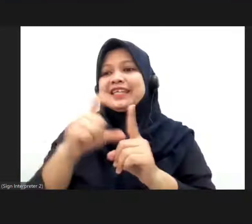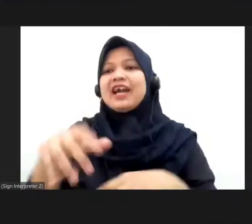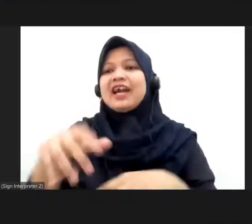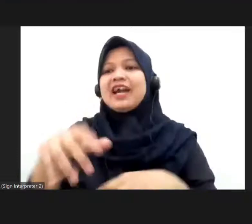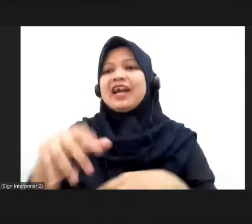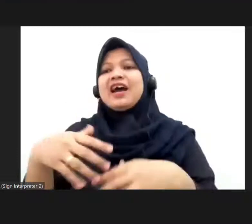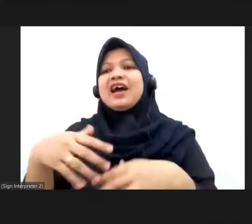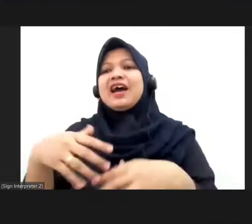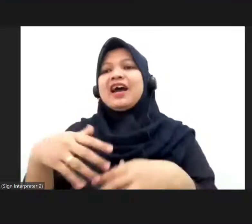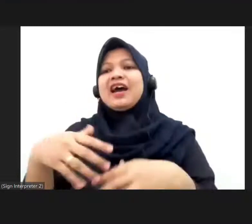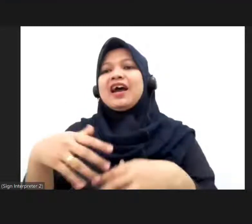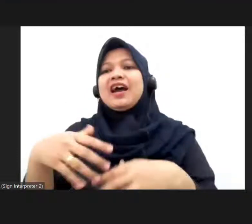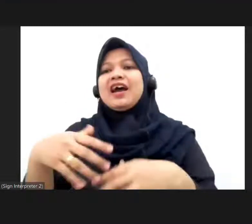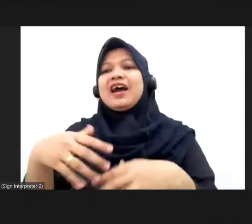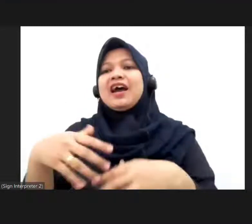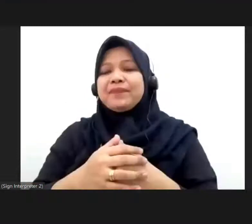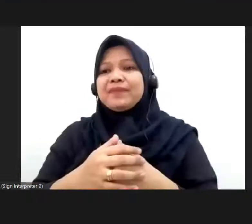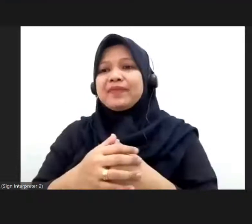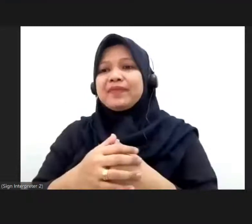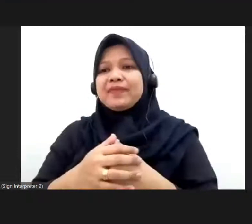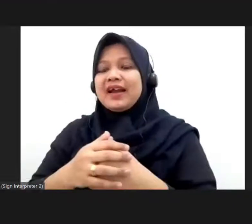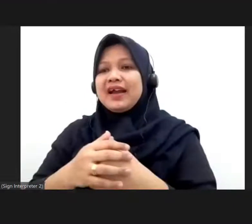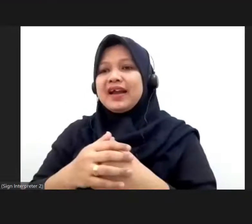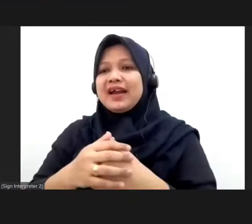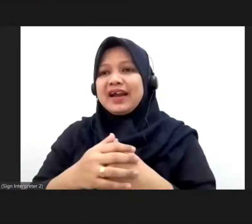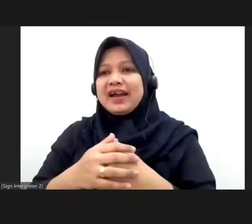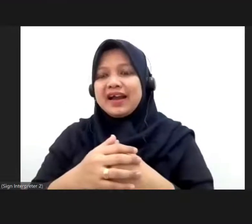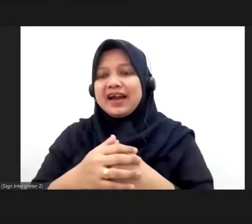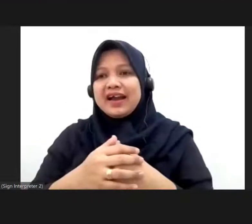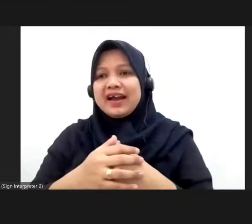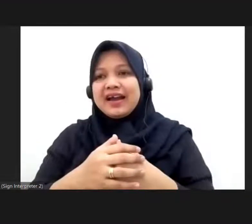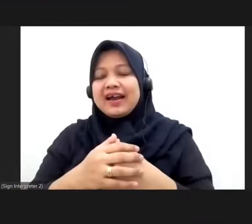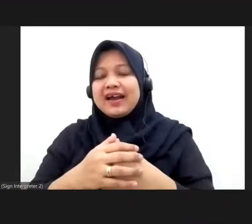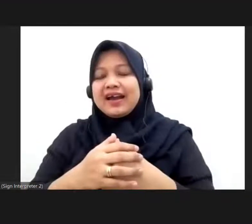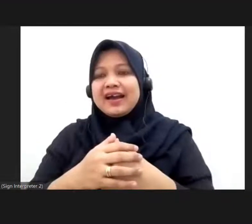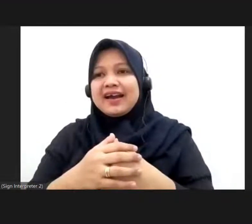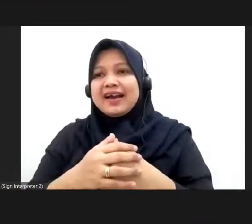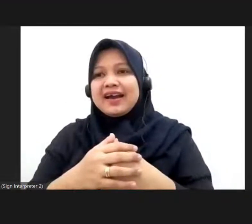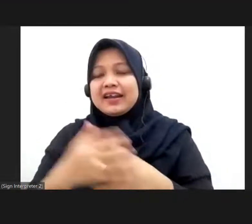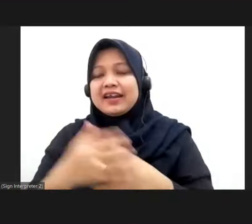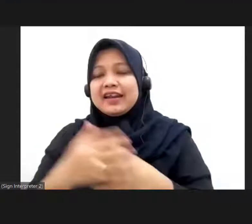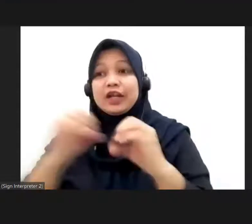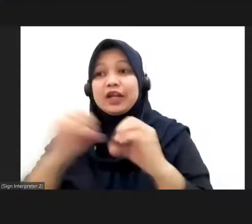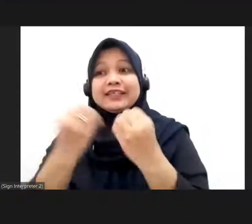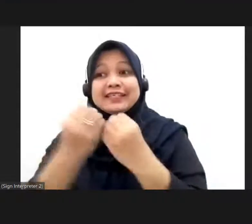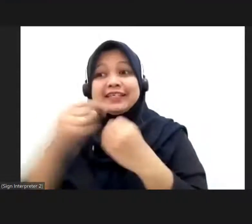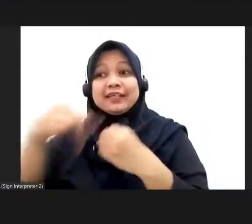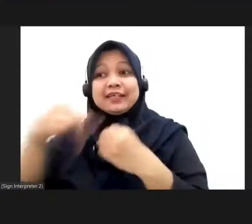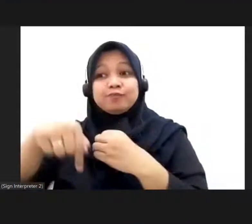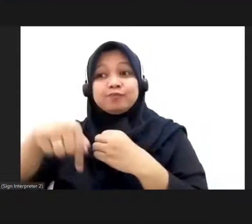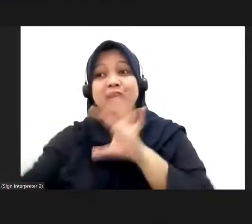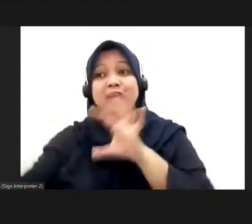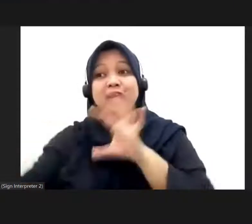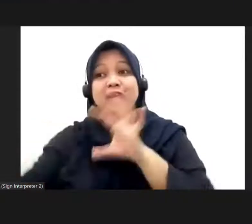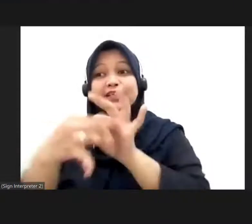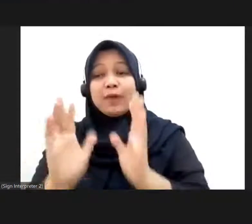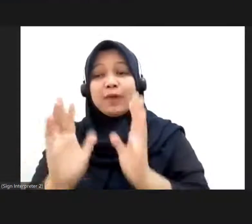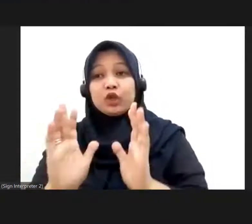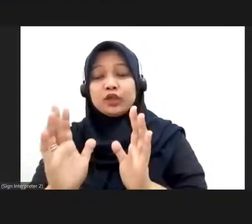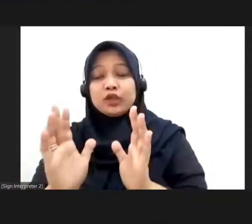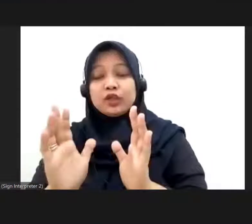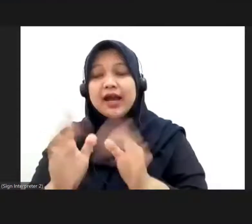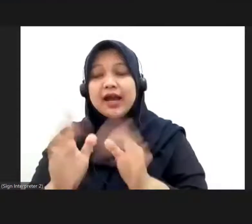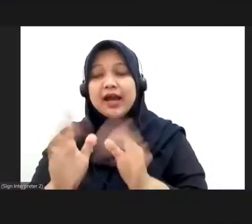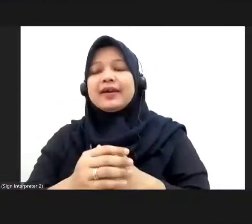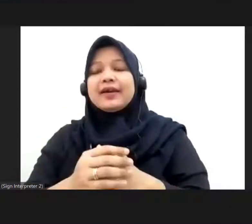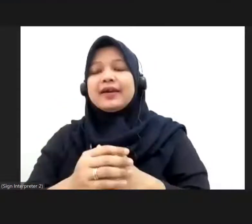and Calamities. That's the what the acronym stands for. We're in that National